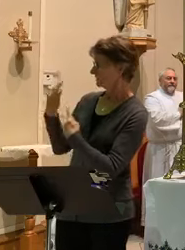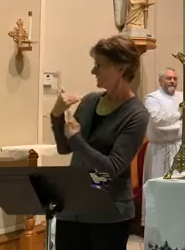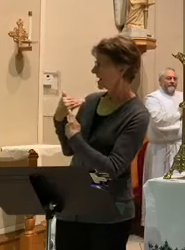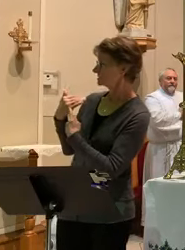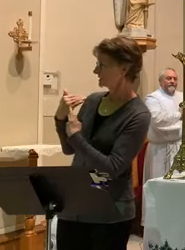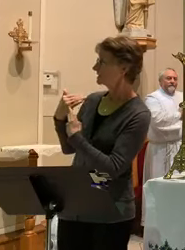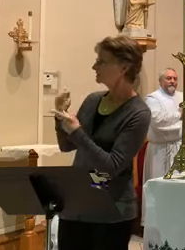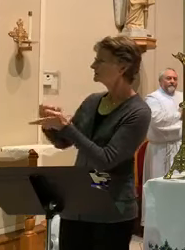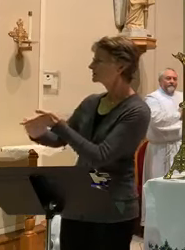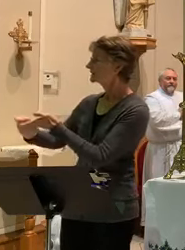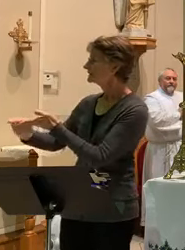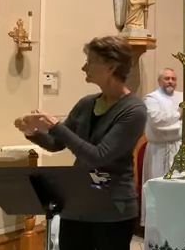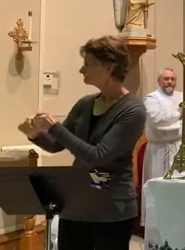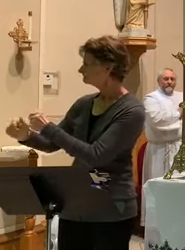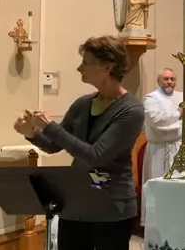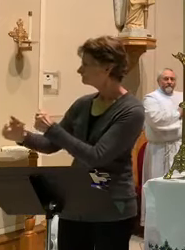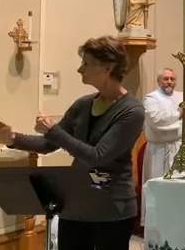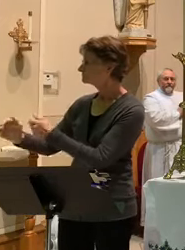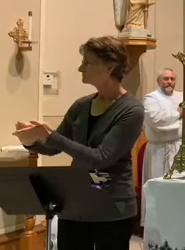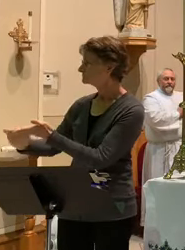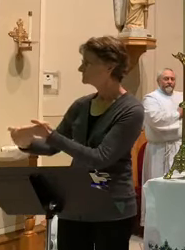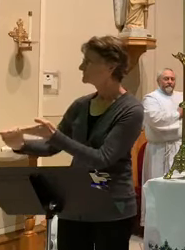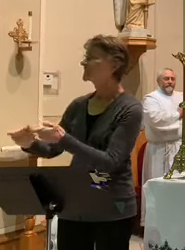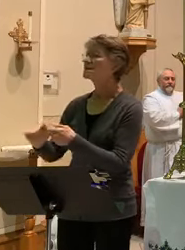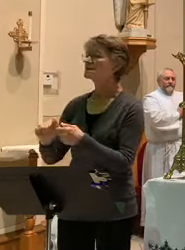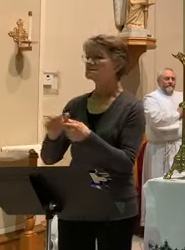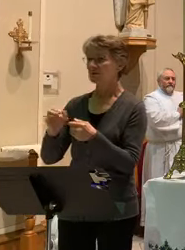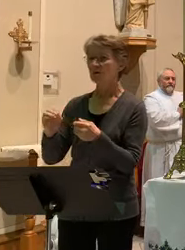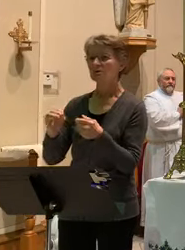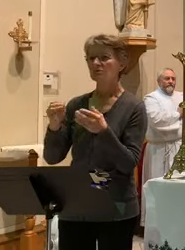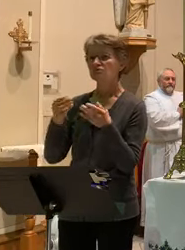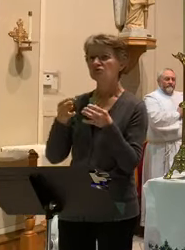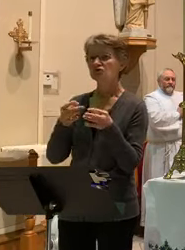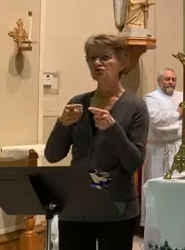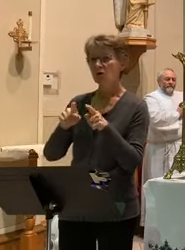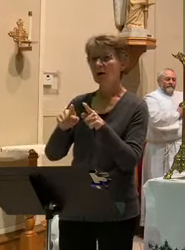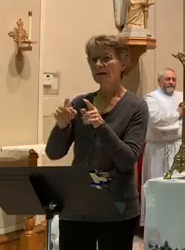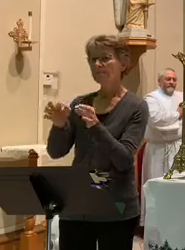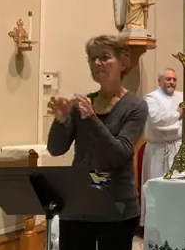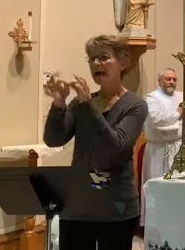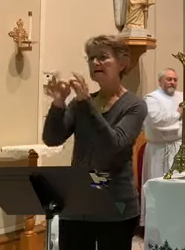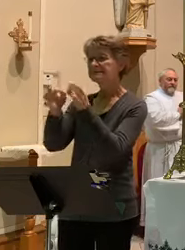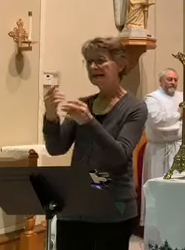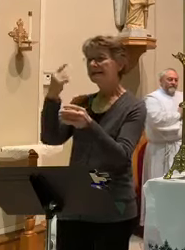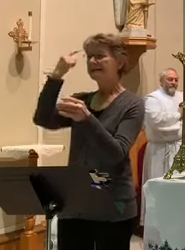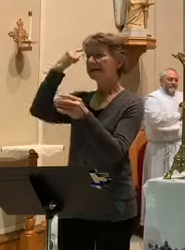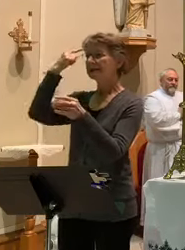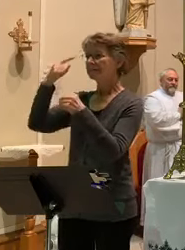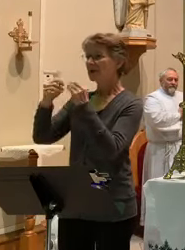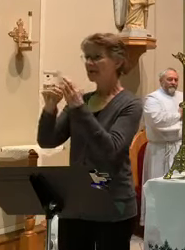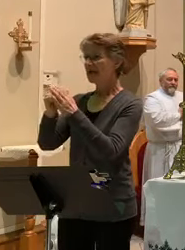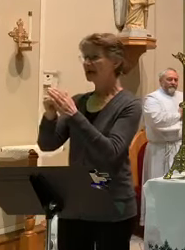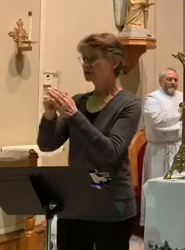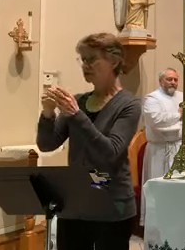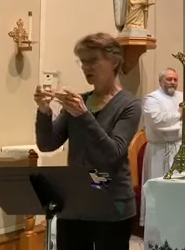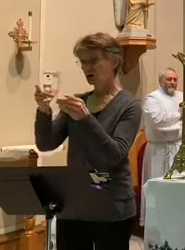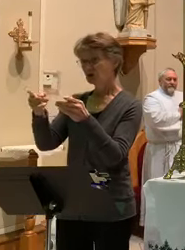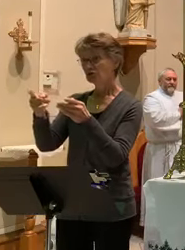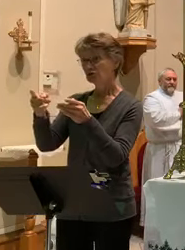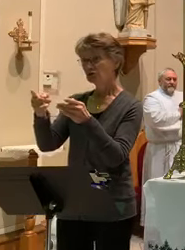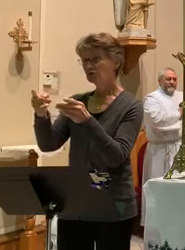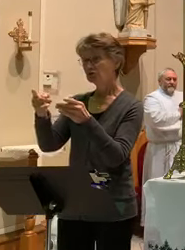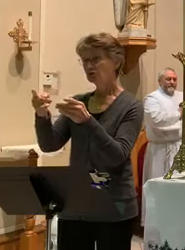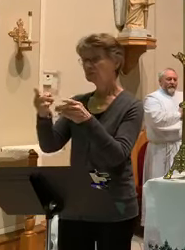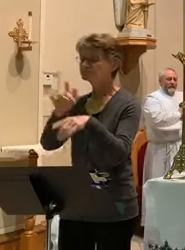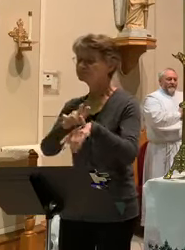so as we enter into this Mass, let's think about that. Have we forgiven, or do we still continually actively